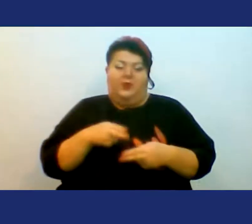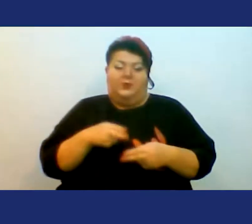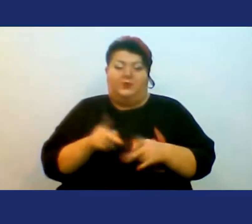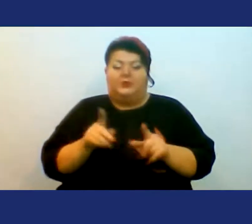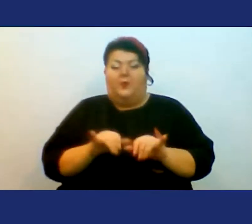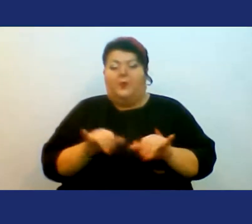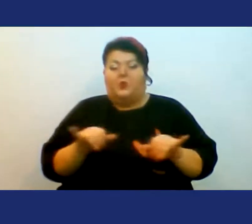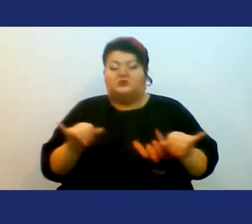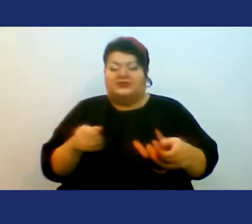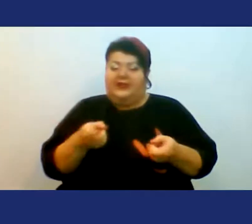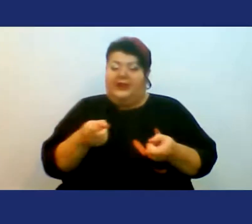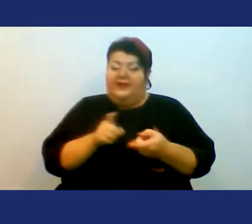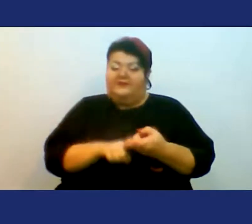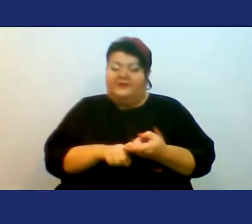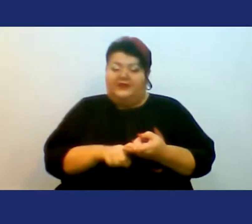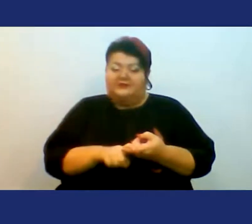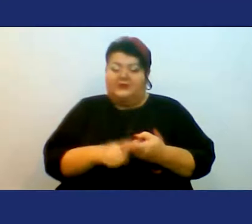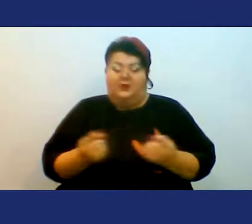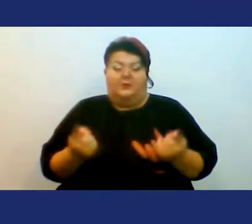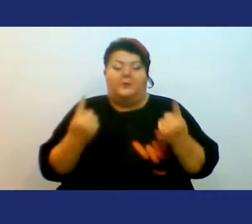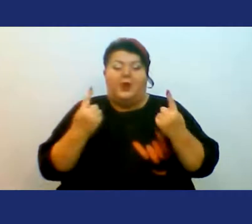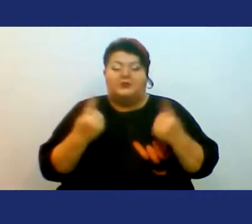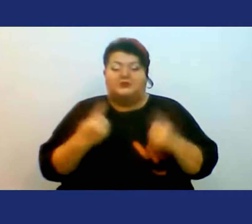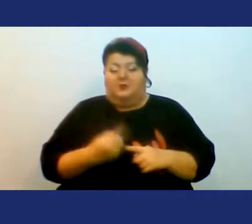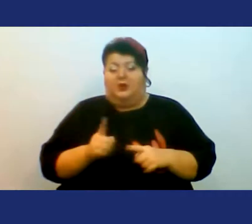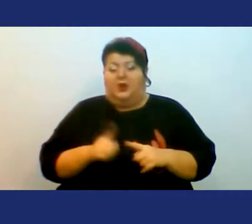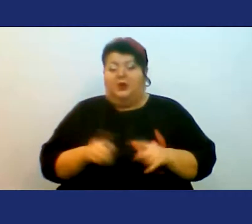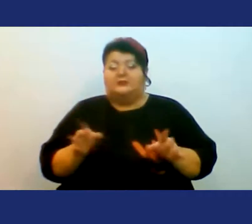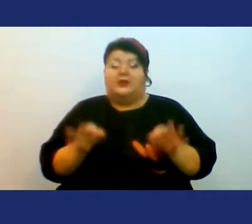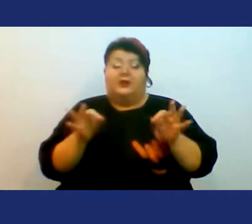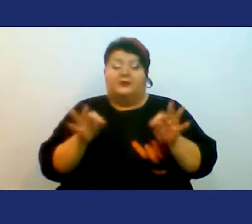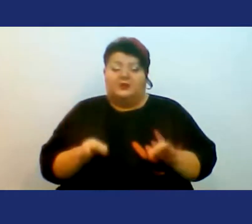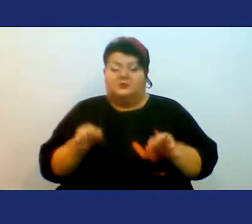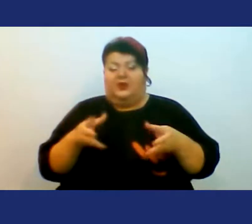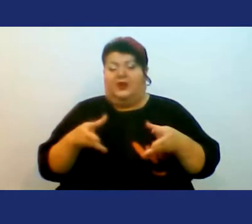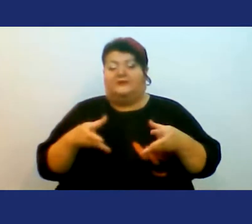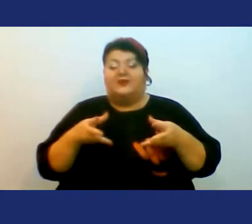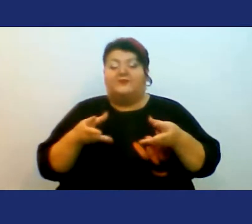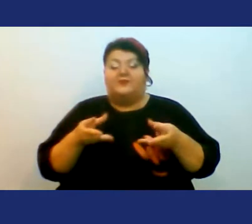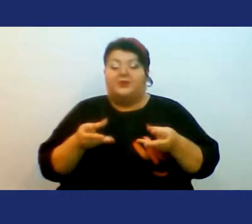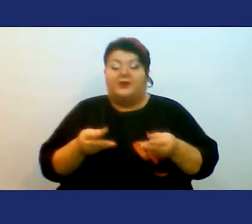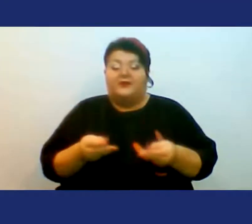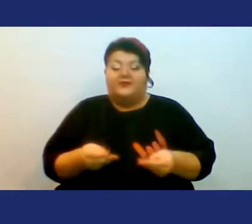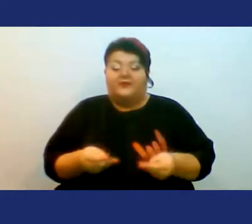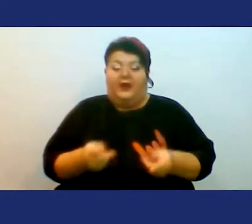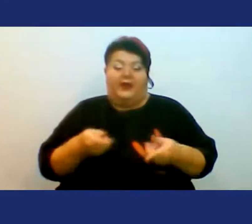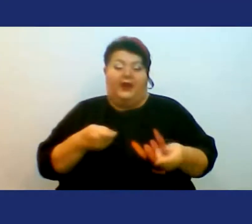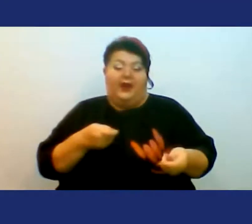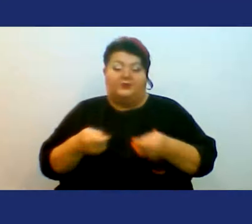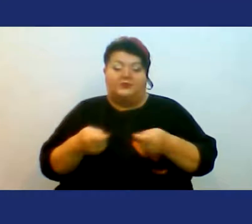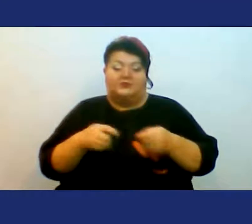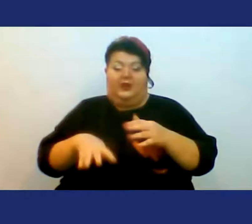And this has really impacted election operations worldwide. It comes at a